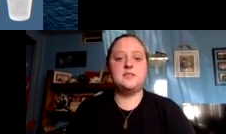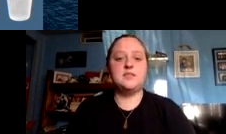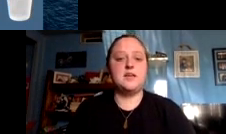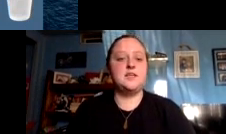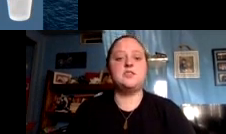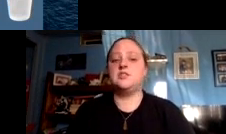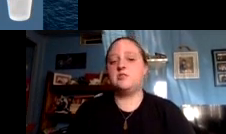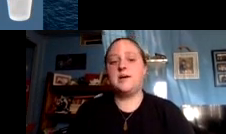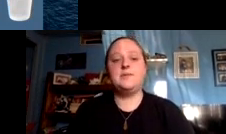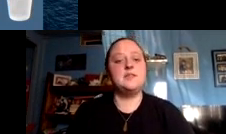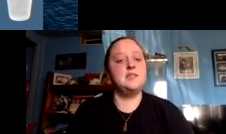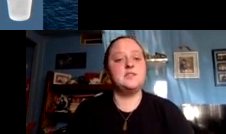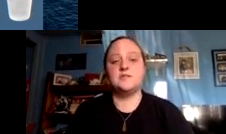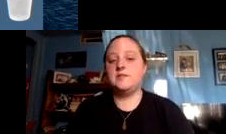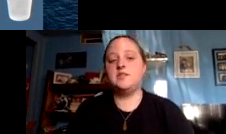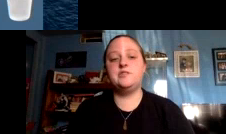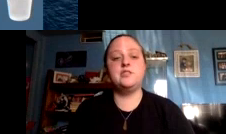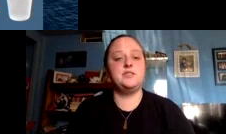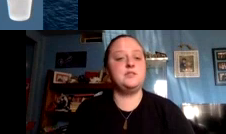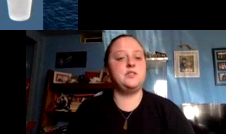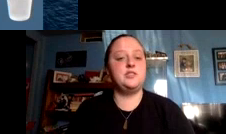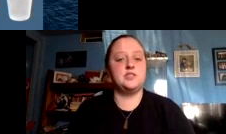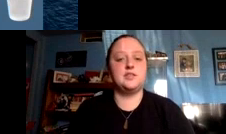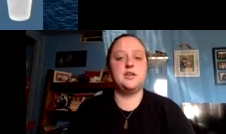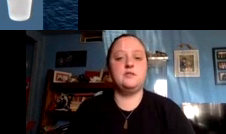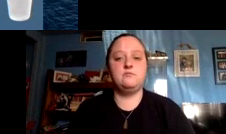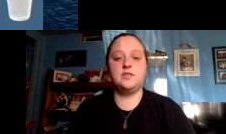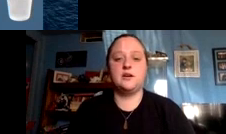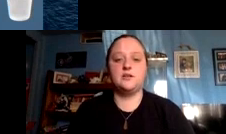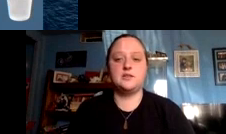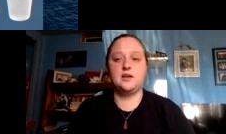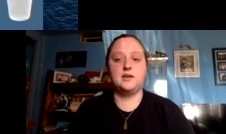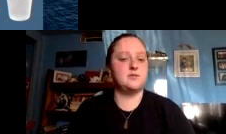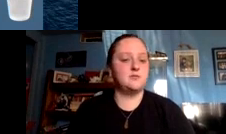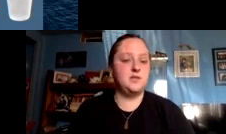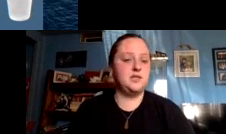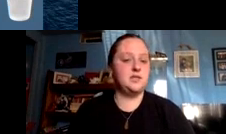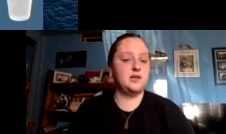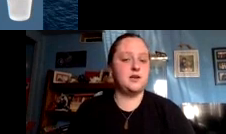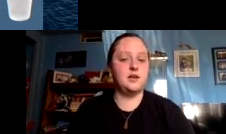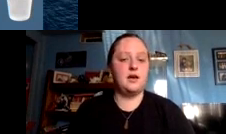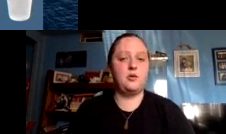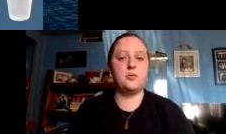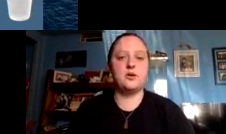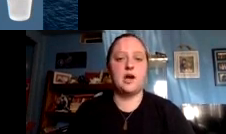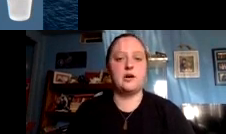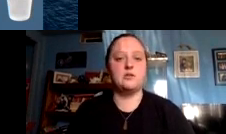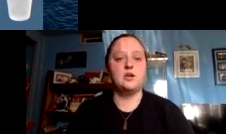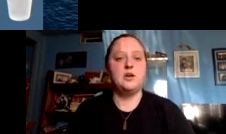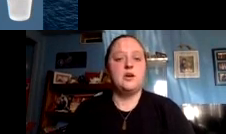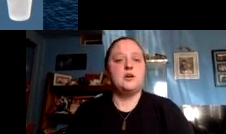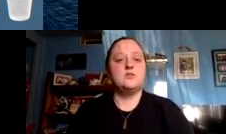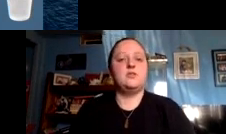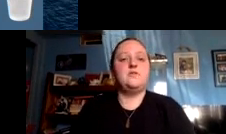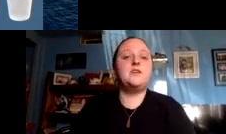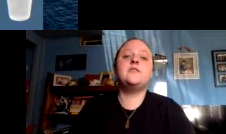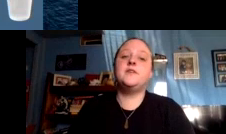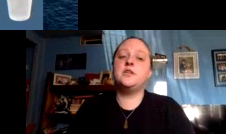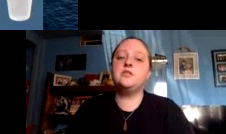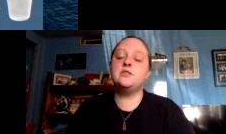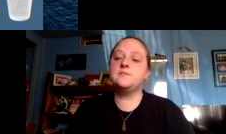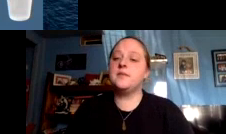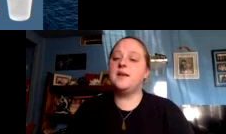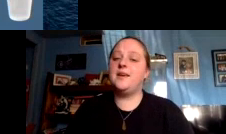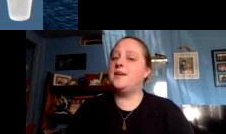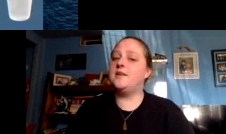what is Miss K? She's dropping things, her fingers are tingly, she's tired and weak all the time, so we need to help her out. So you feel